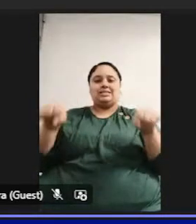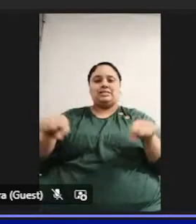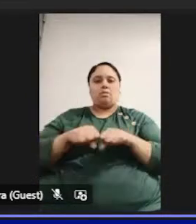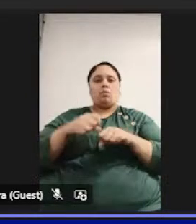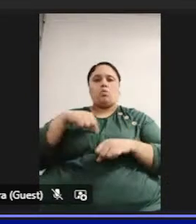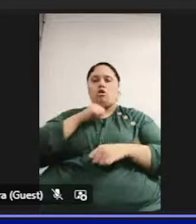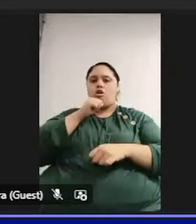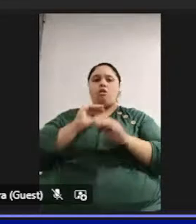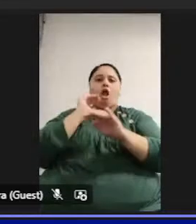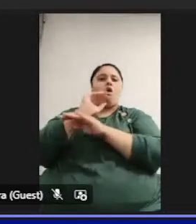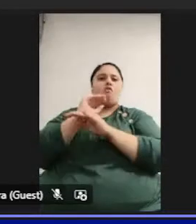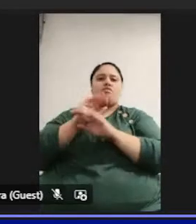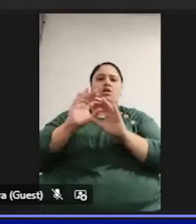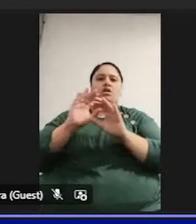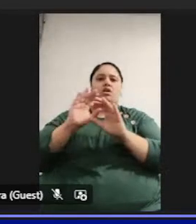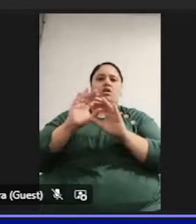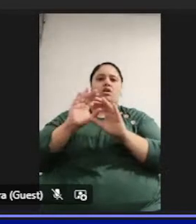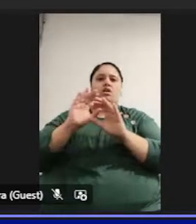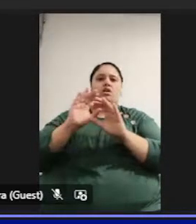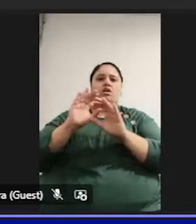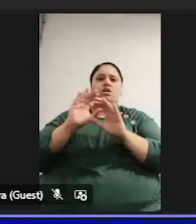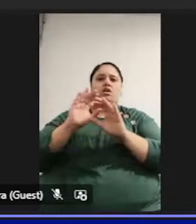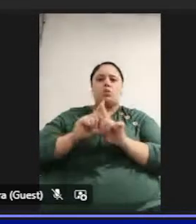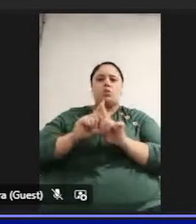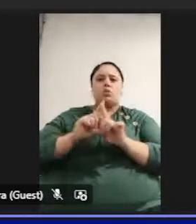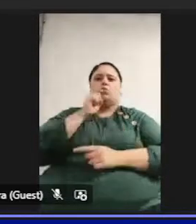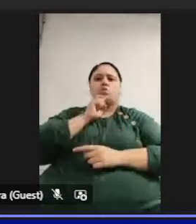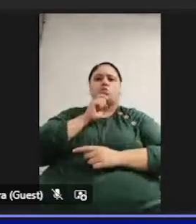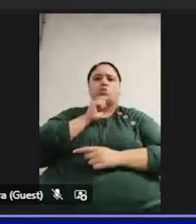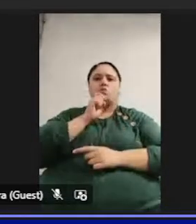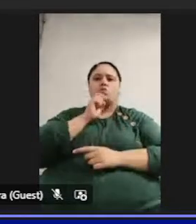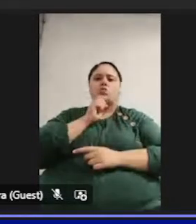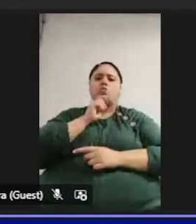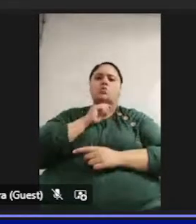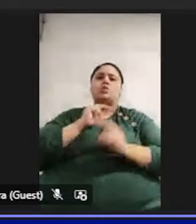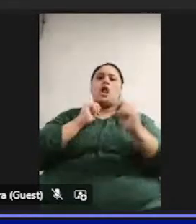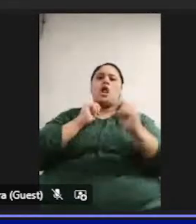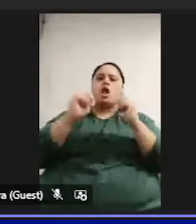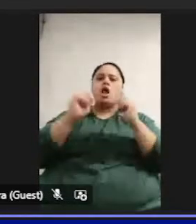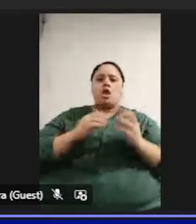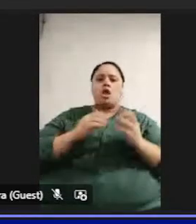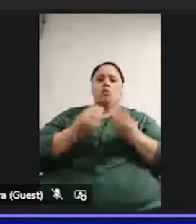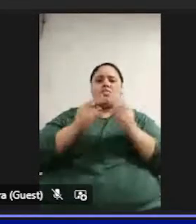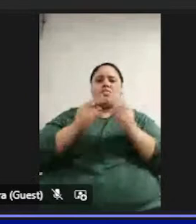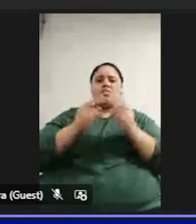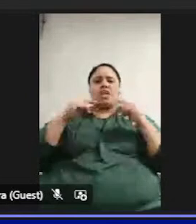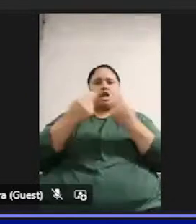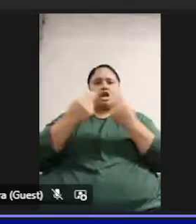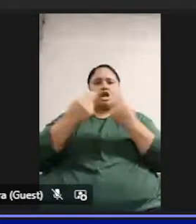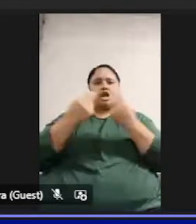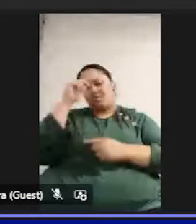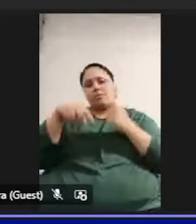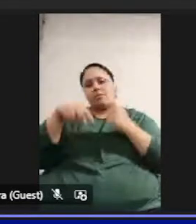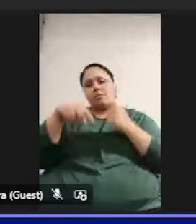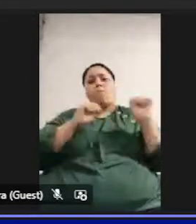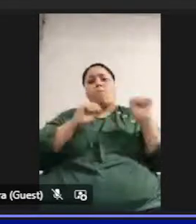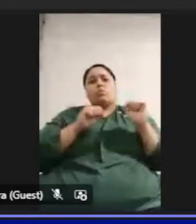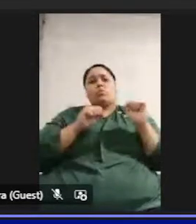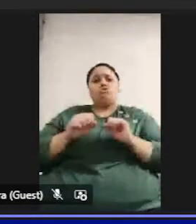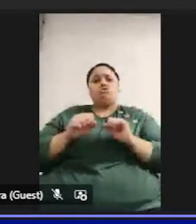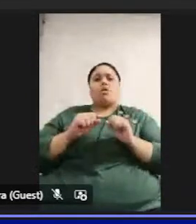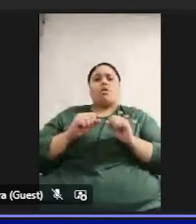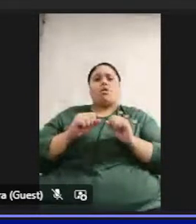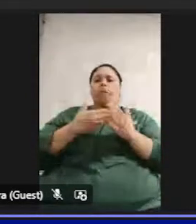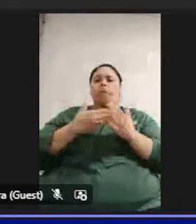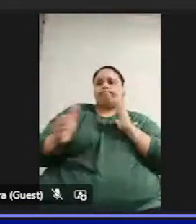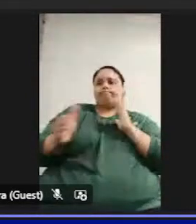to use this what in terms of negotiations with national government around potential buffering from load shedding. The new